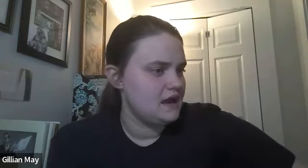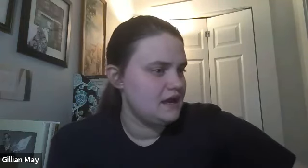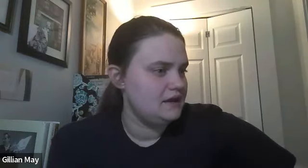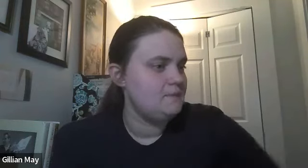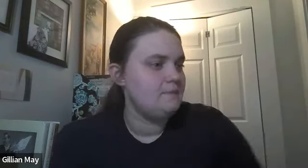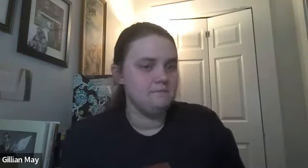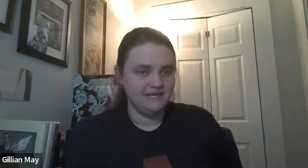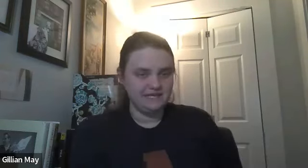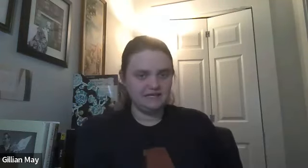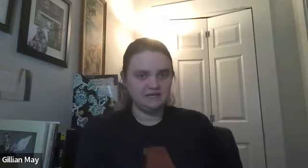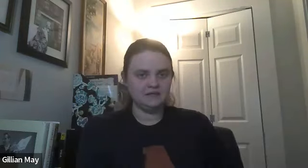had mean,